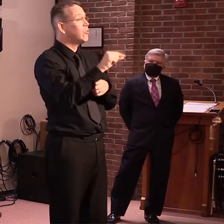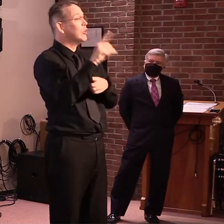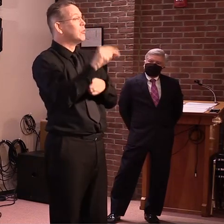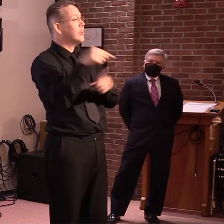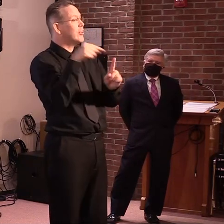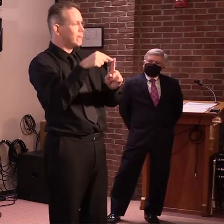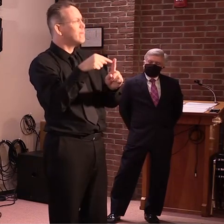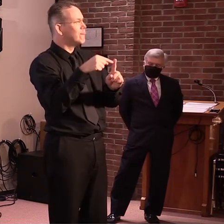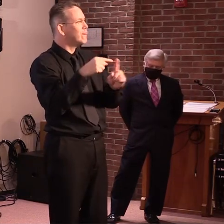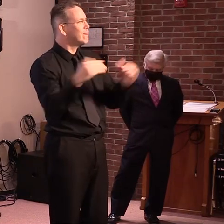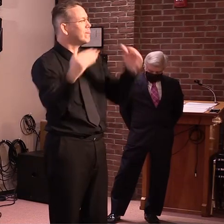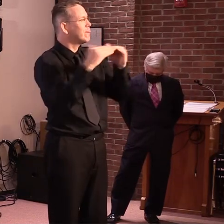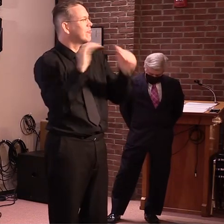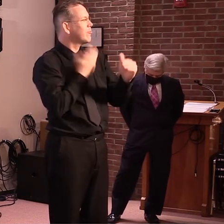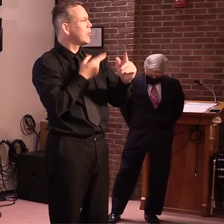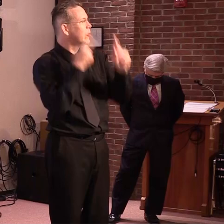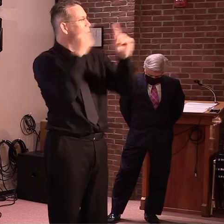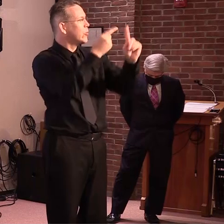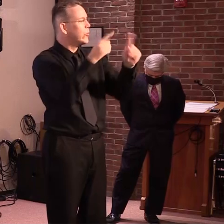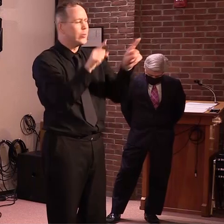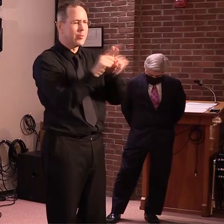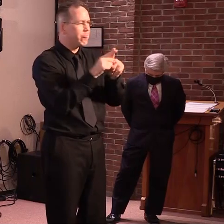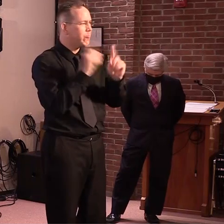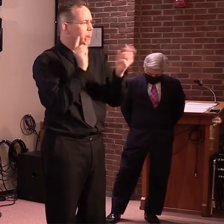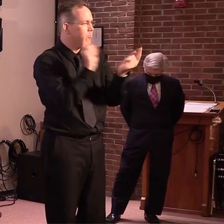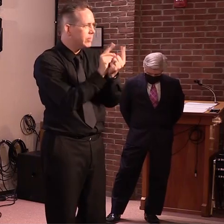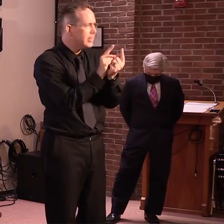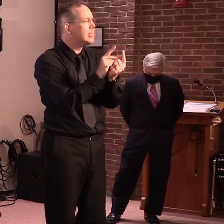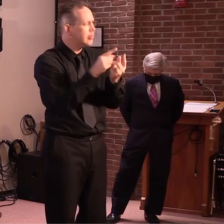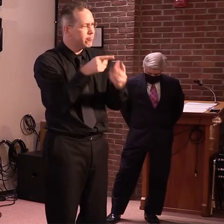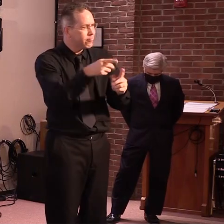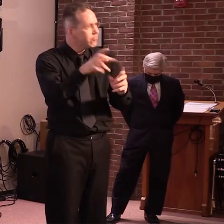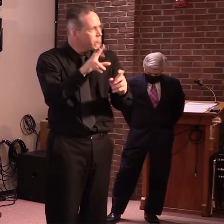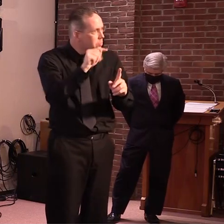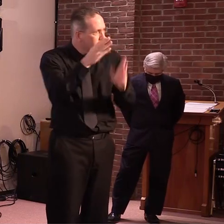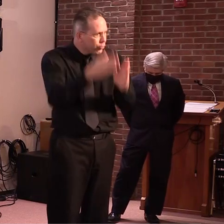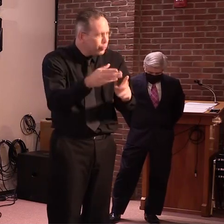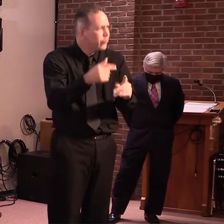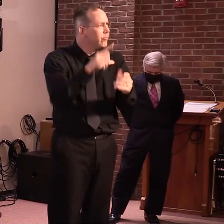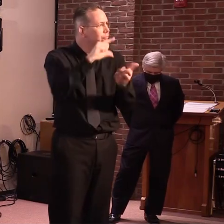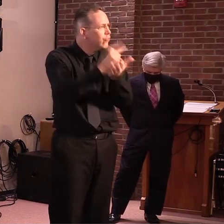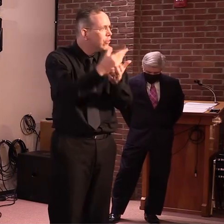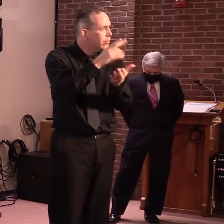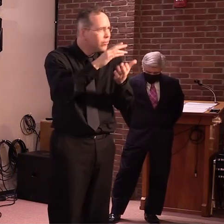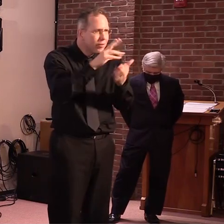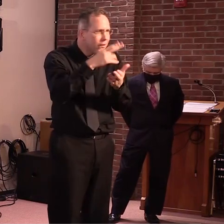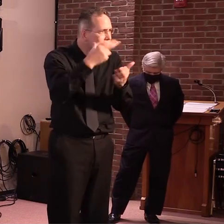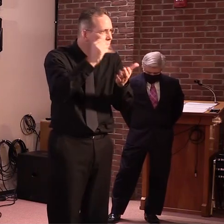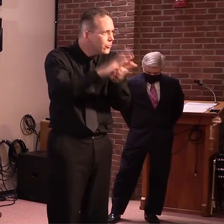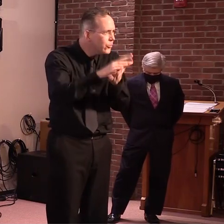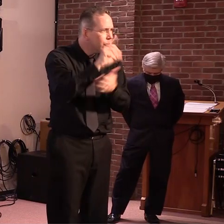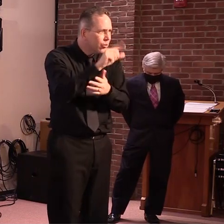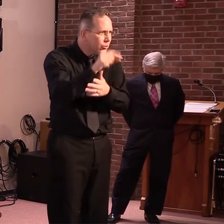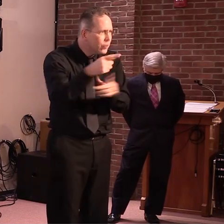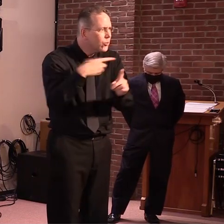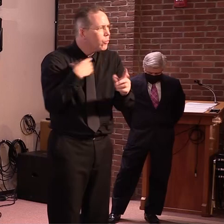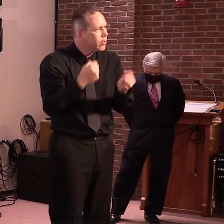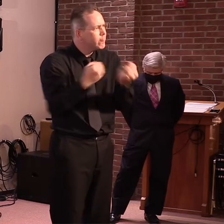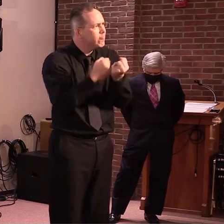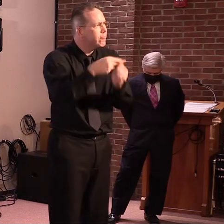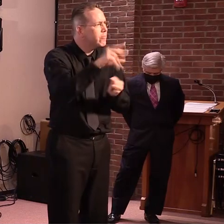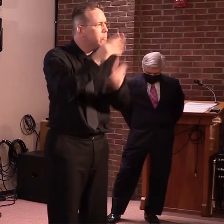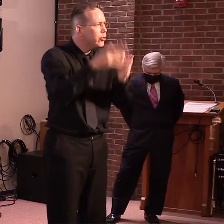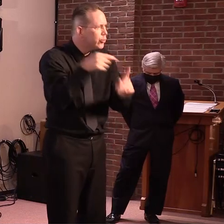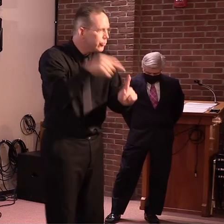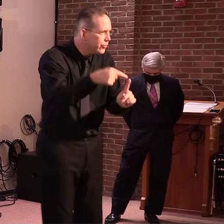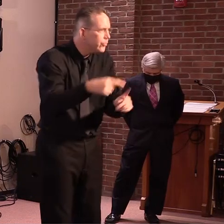college and career training more accessible and more affordable for more Vermonters. Lois McClure herself has long been a champion